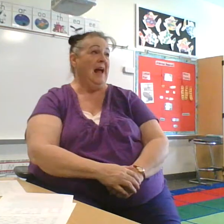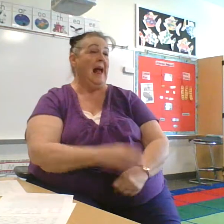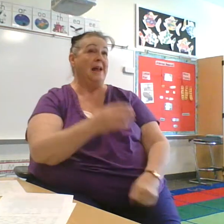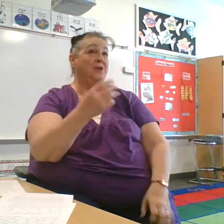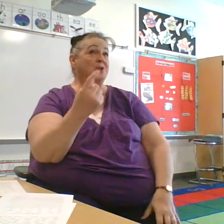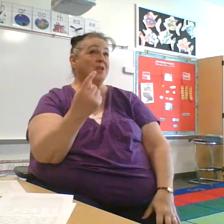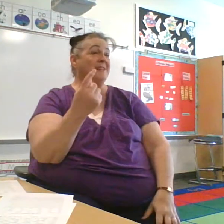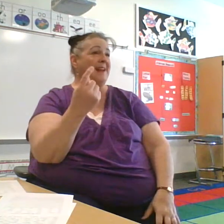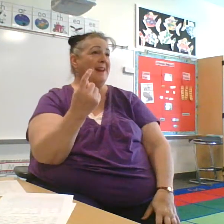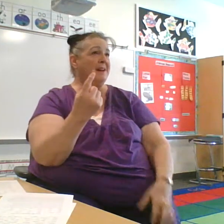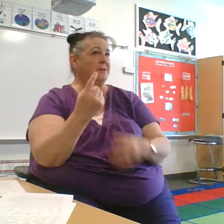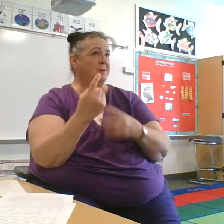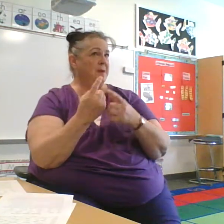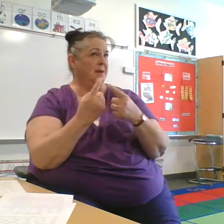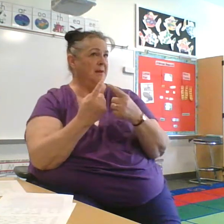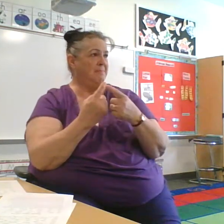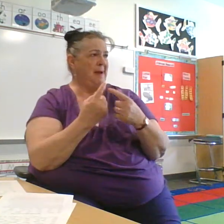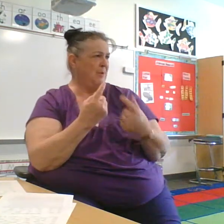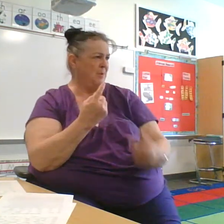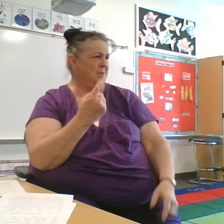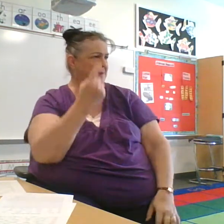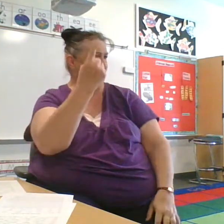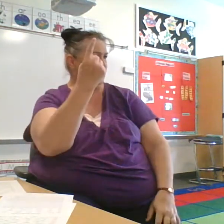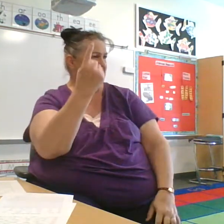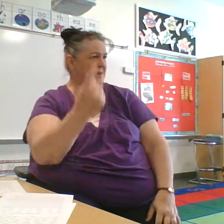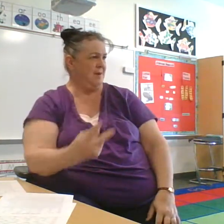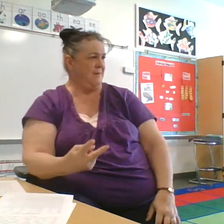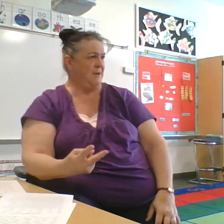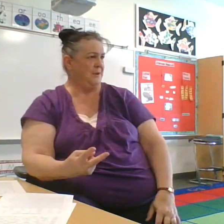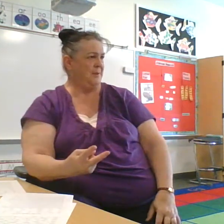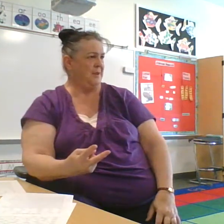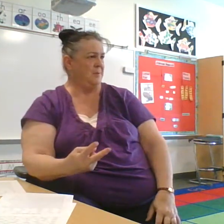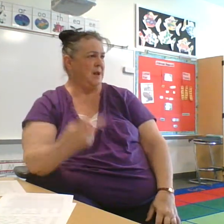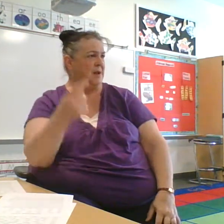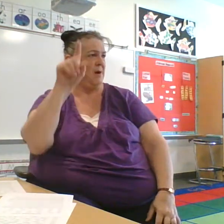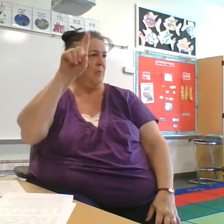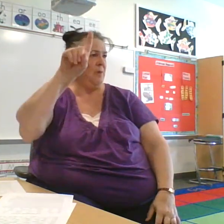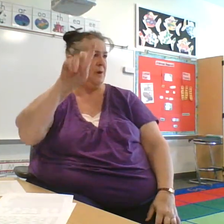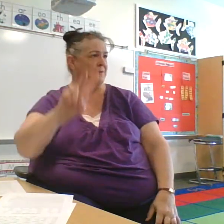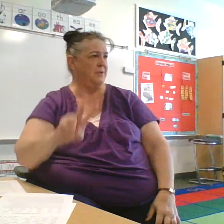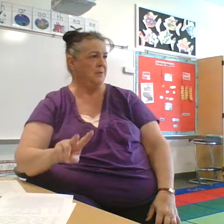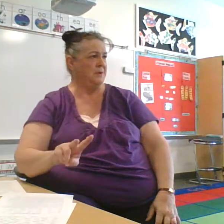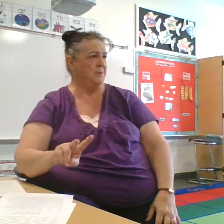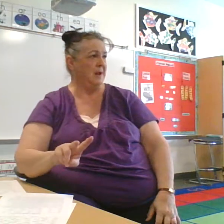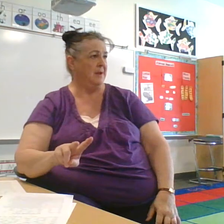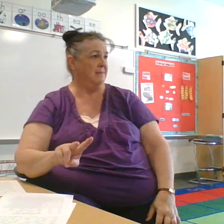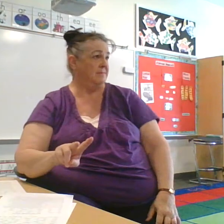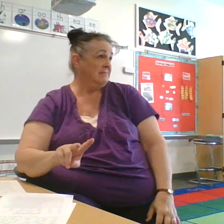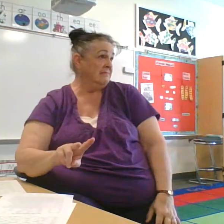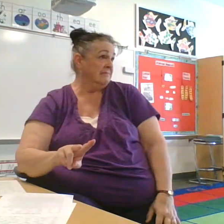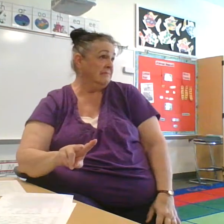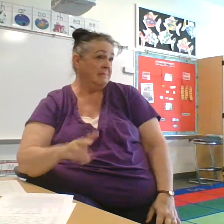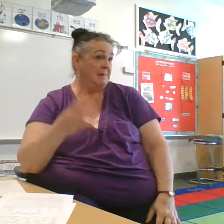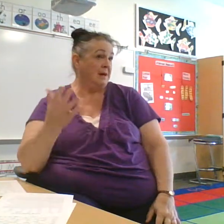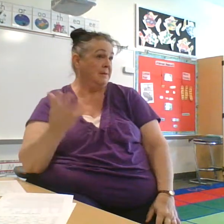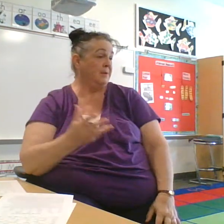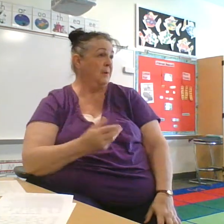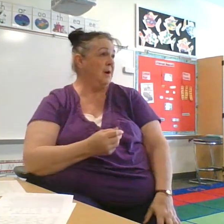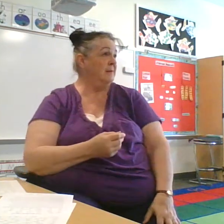And usually they kind of do it backwards. 1/2 this way, not 1/2 this way. Oh. I don't know